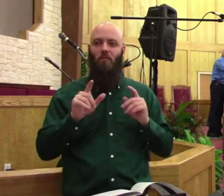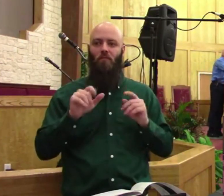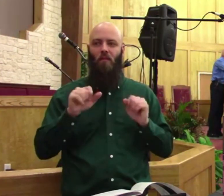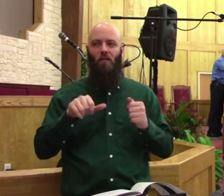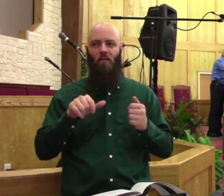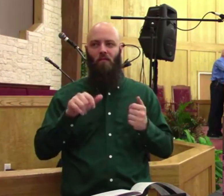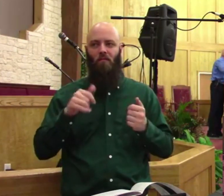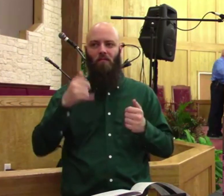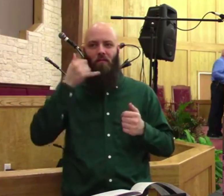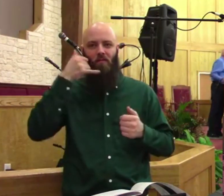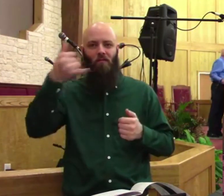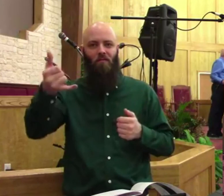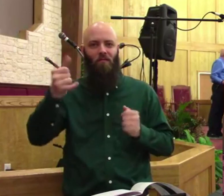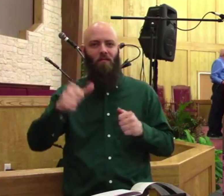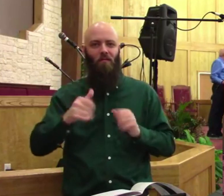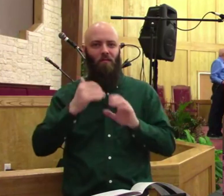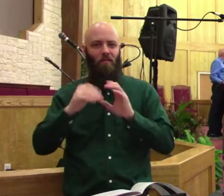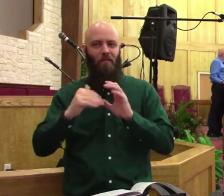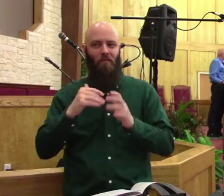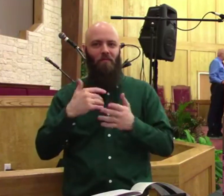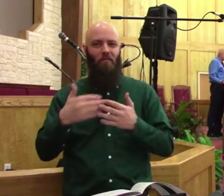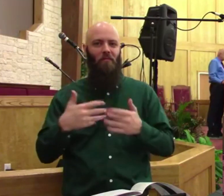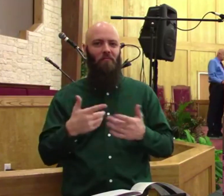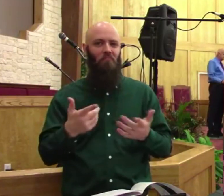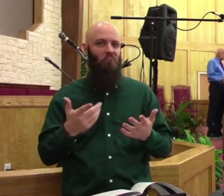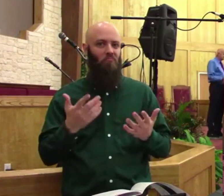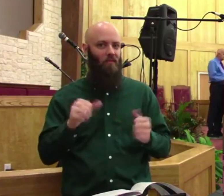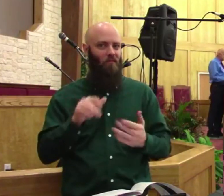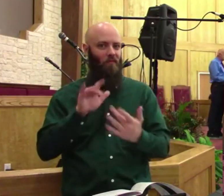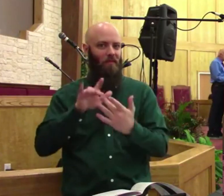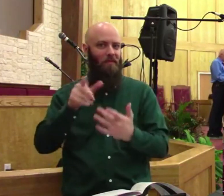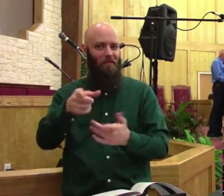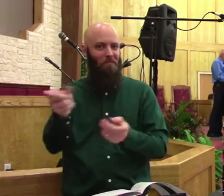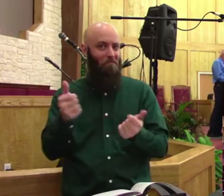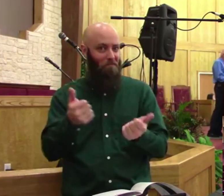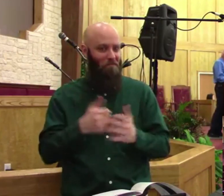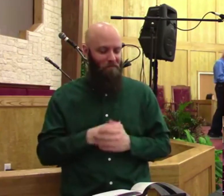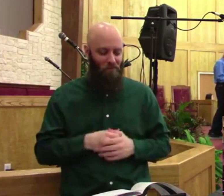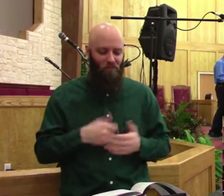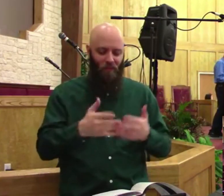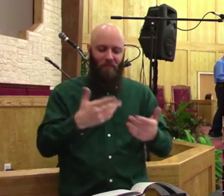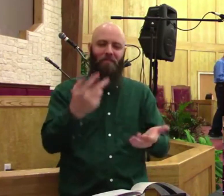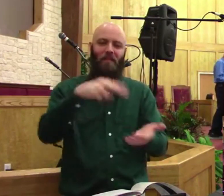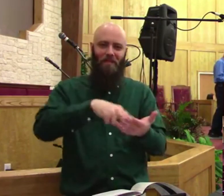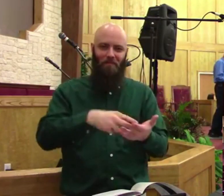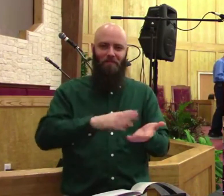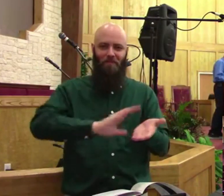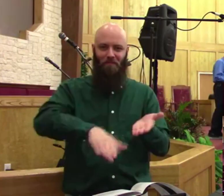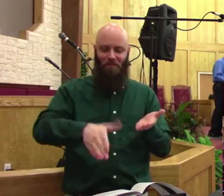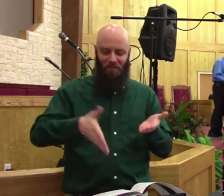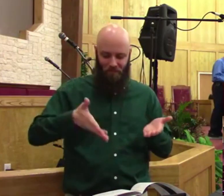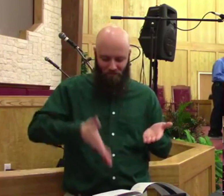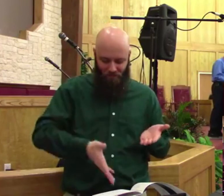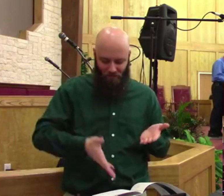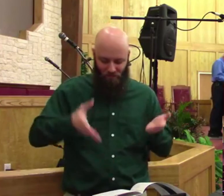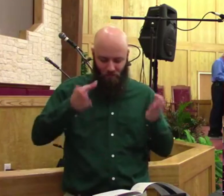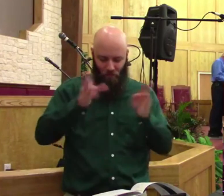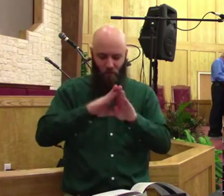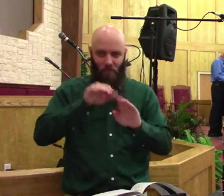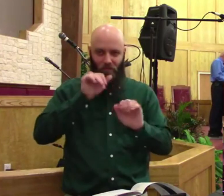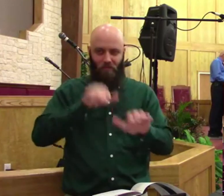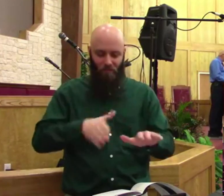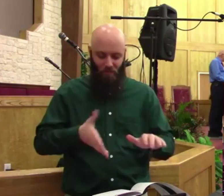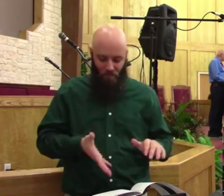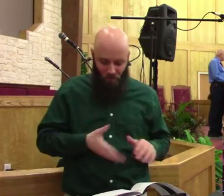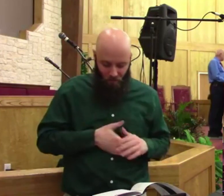Be sure you contact them as you go. Let's stand, and we will be dismissed with the benediction that we